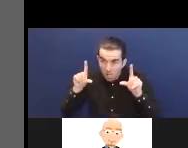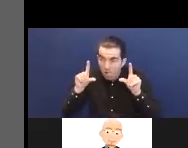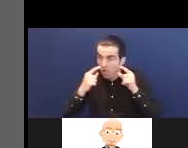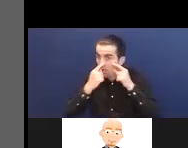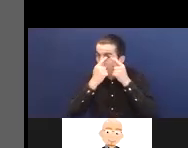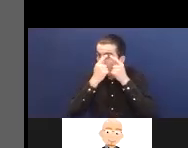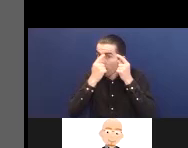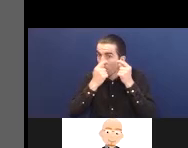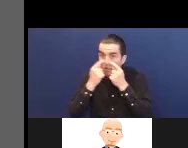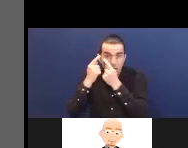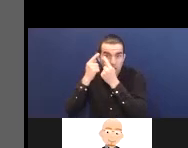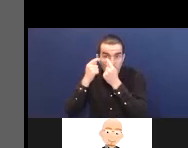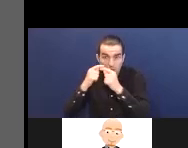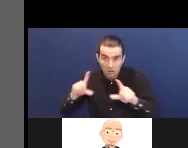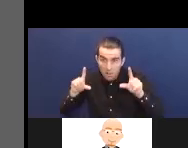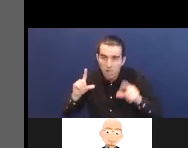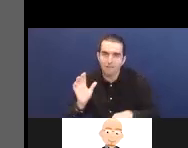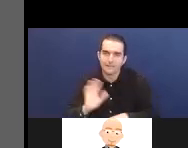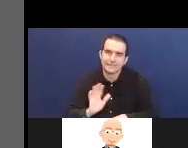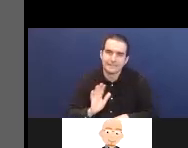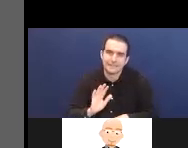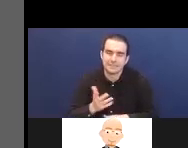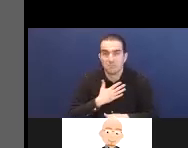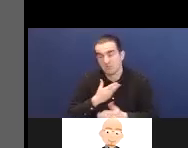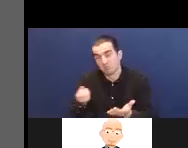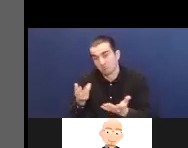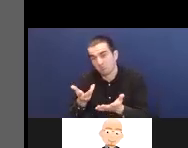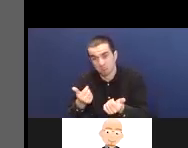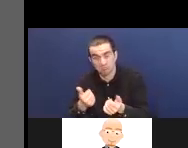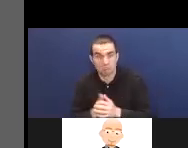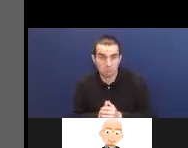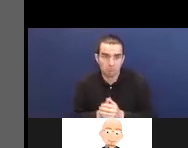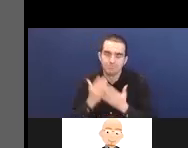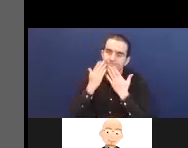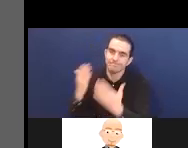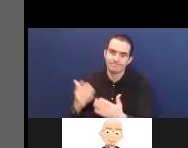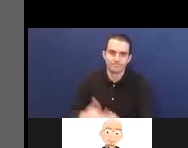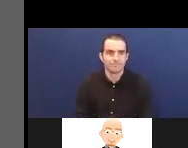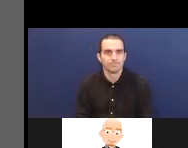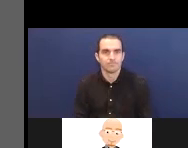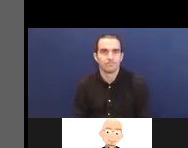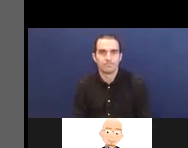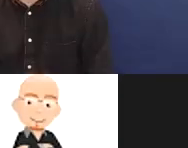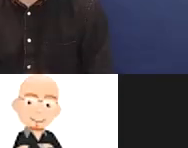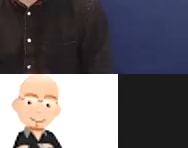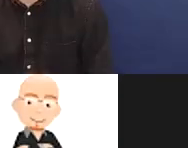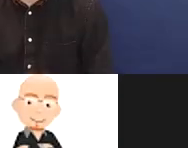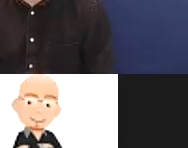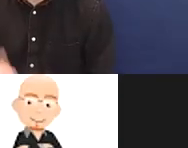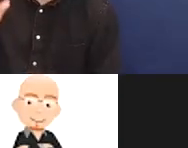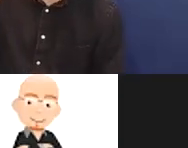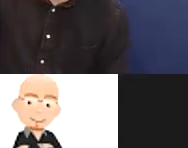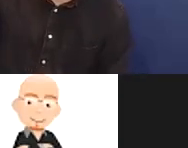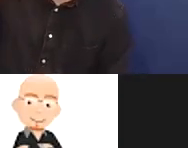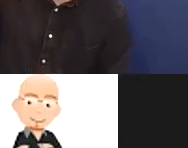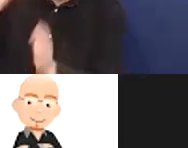Okay. Can I just jump in with one other thought? I'm wondering if there might also be a risk that the technology might be used as